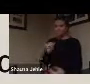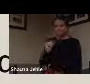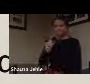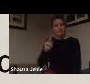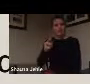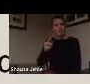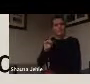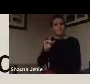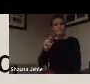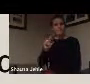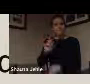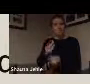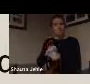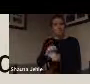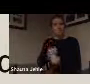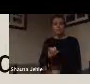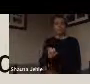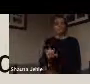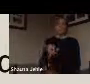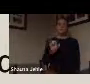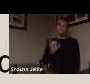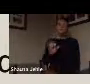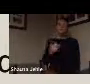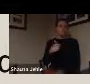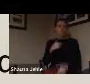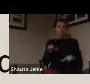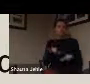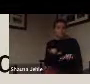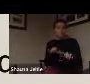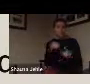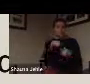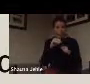administrative, then my, you know, what I was doing in the